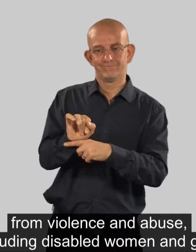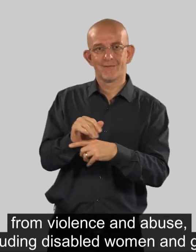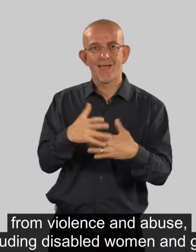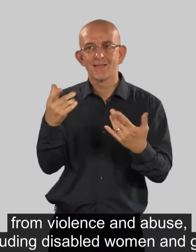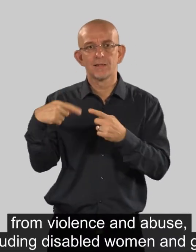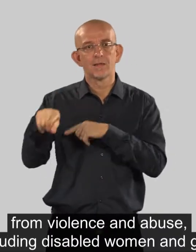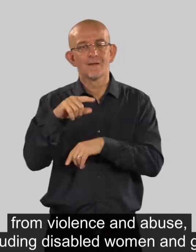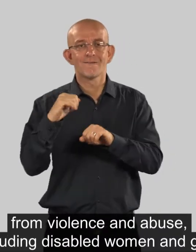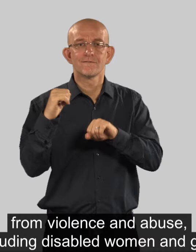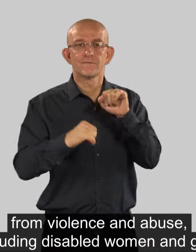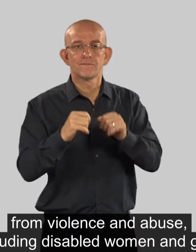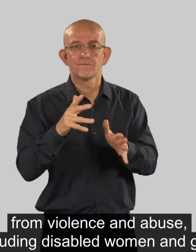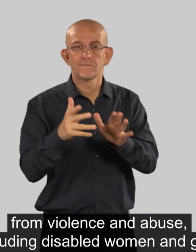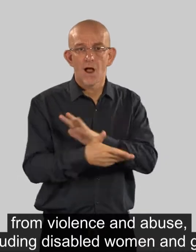including disabled women and girls.